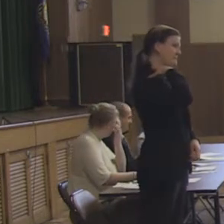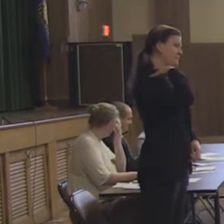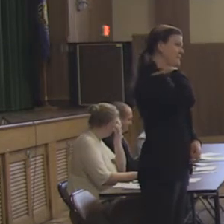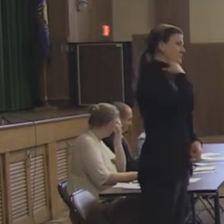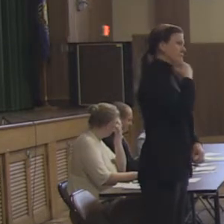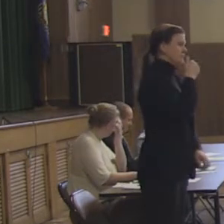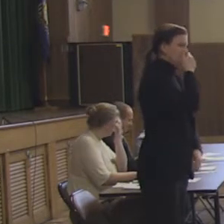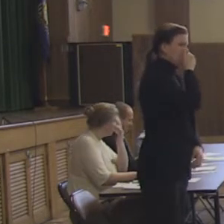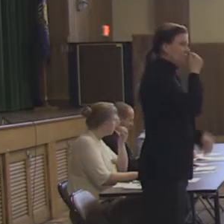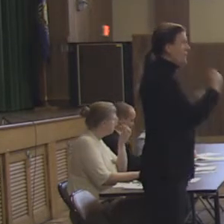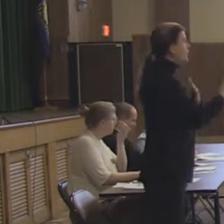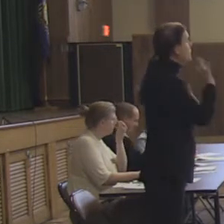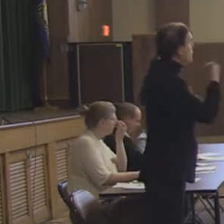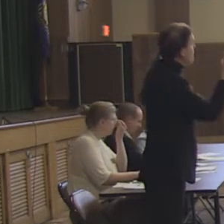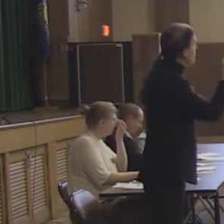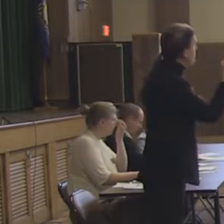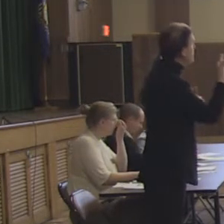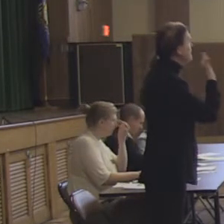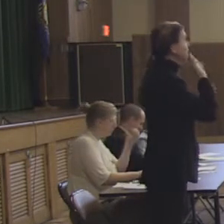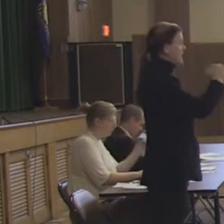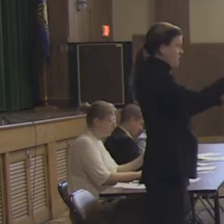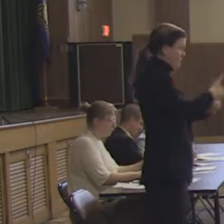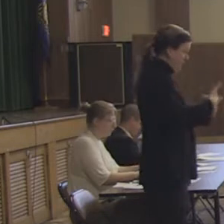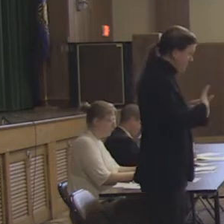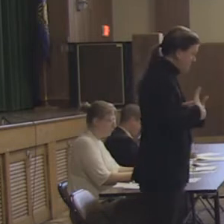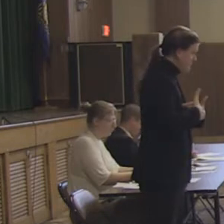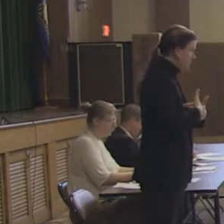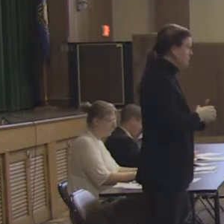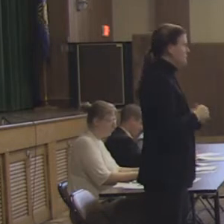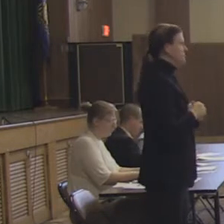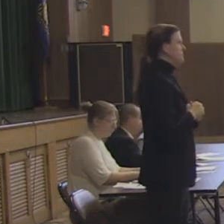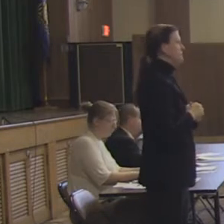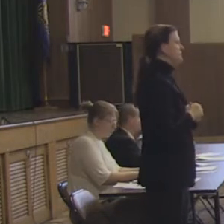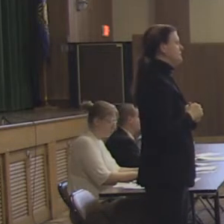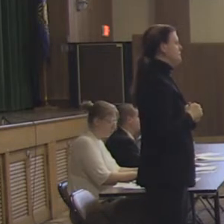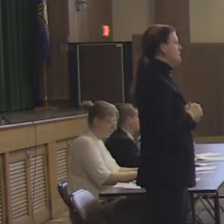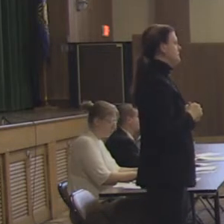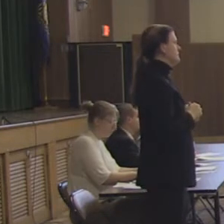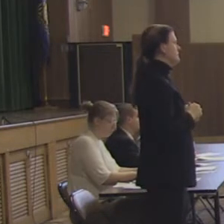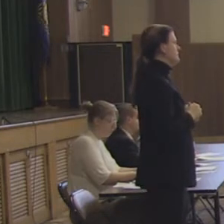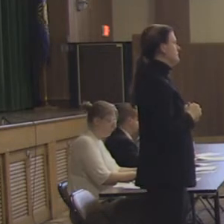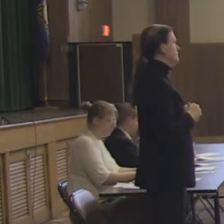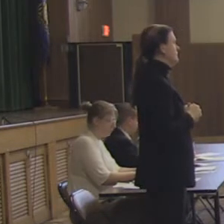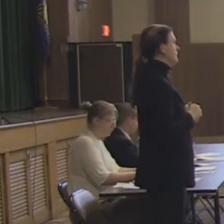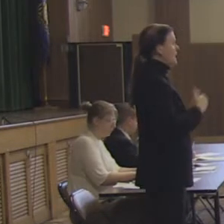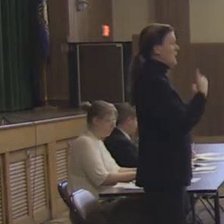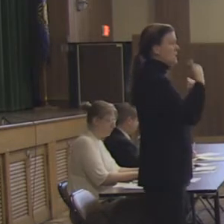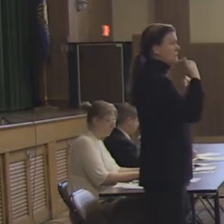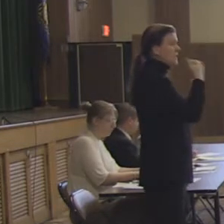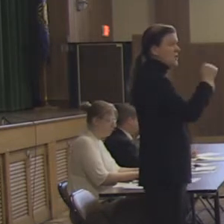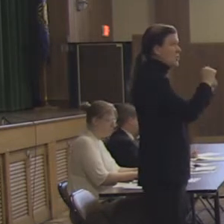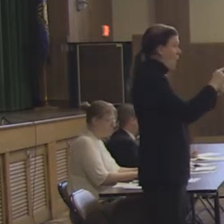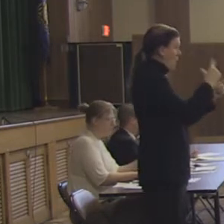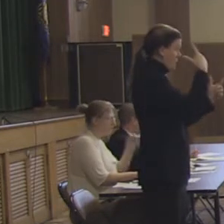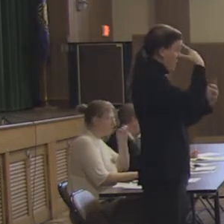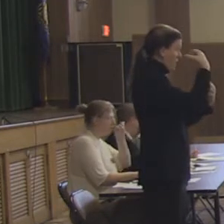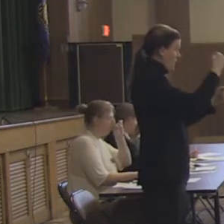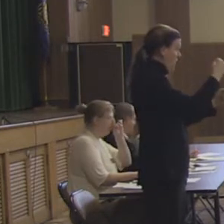Hey. Good morning. Thank you for inviting me. And I wanted to thank everybody here who's a mental health